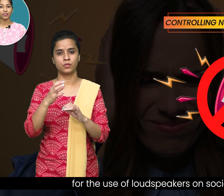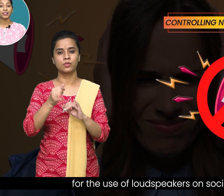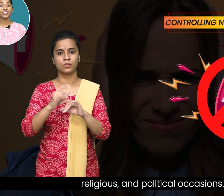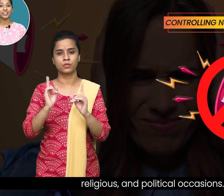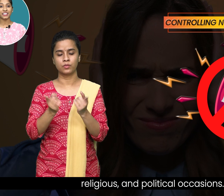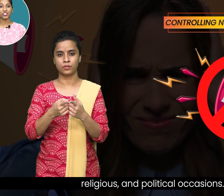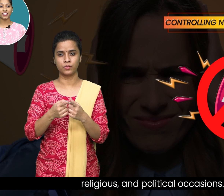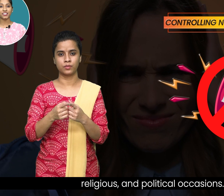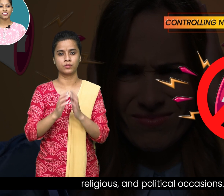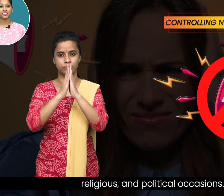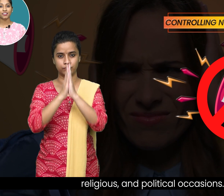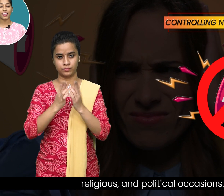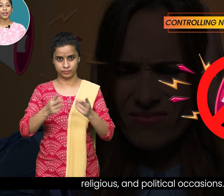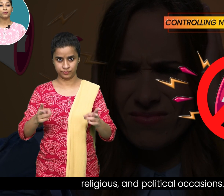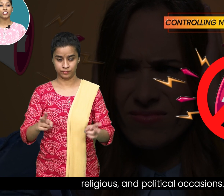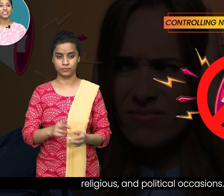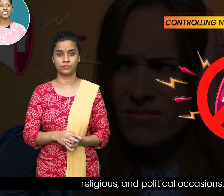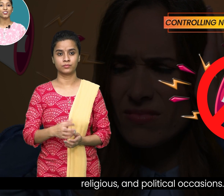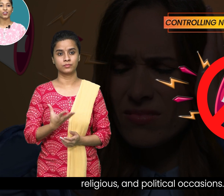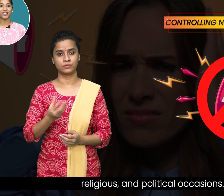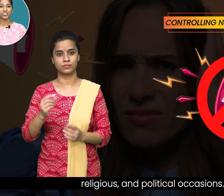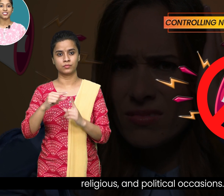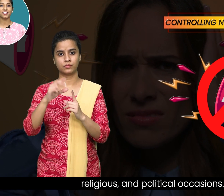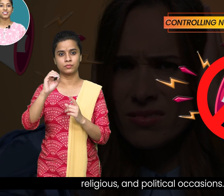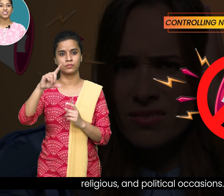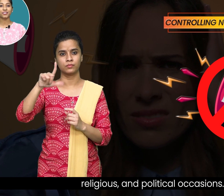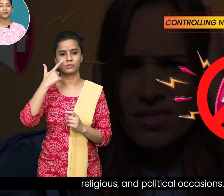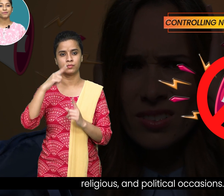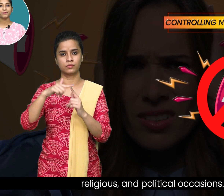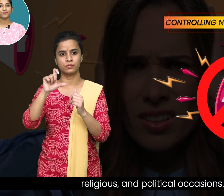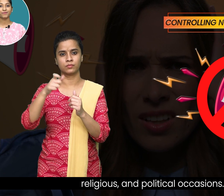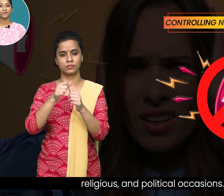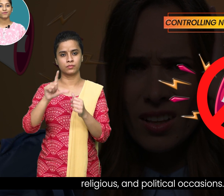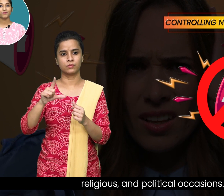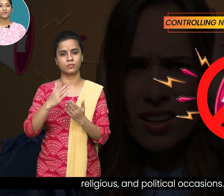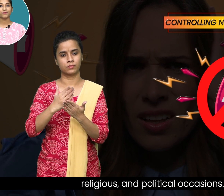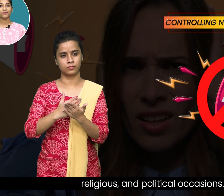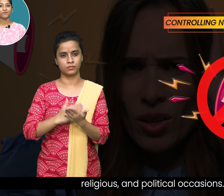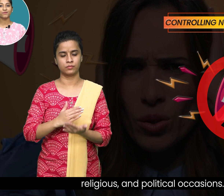social, religious, and political occasions.